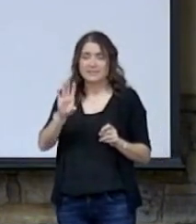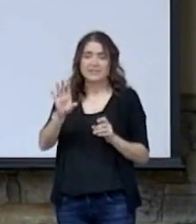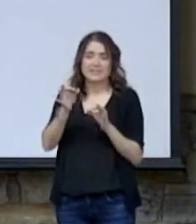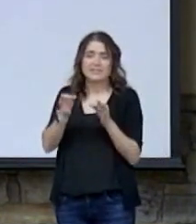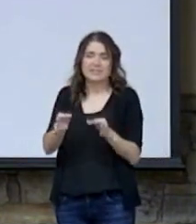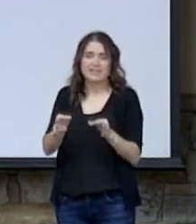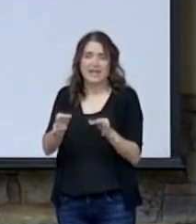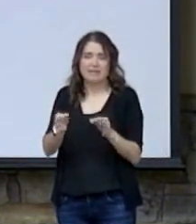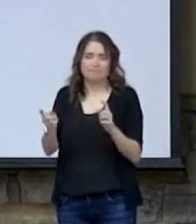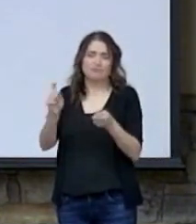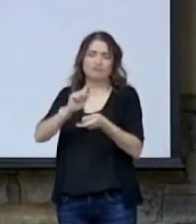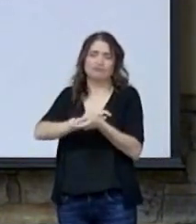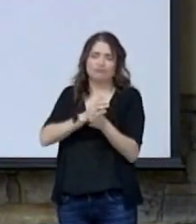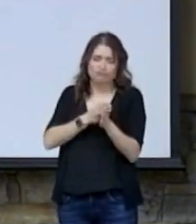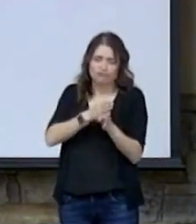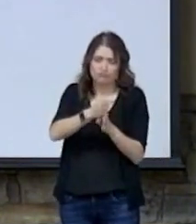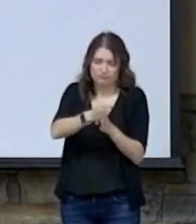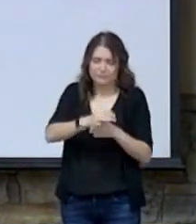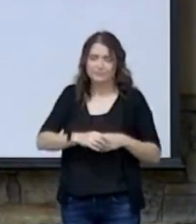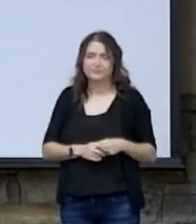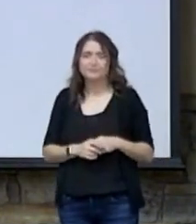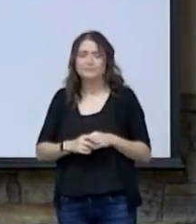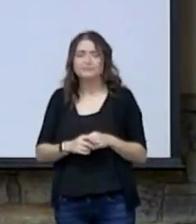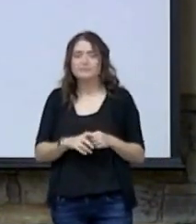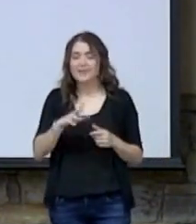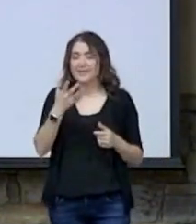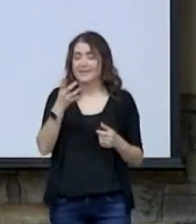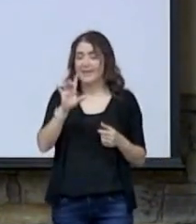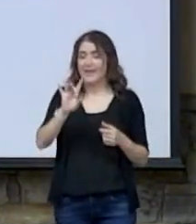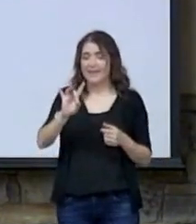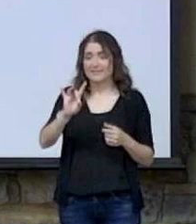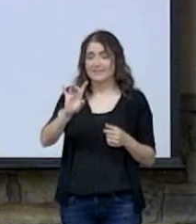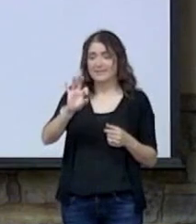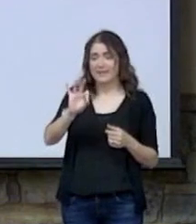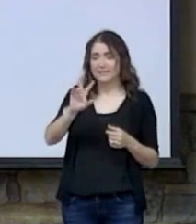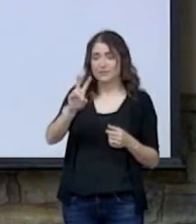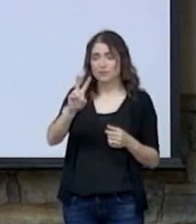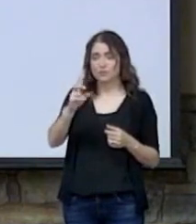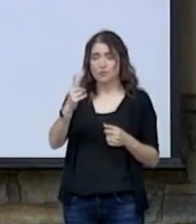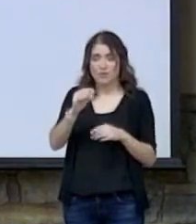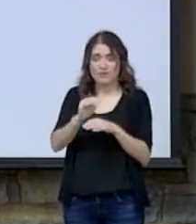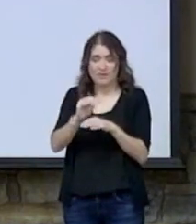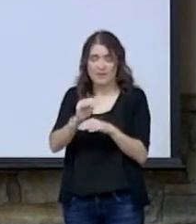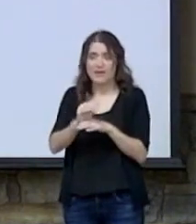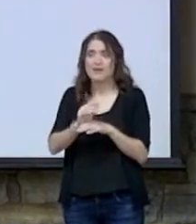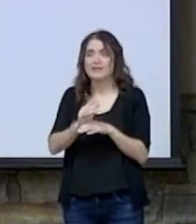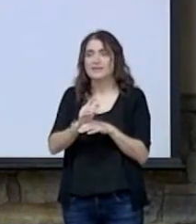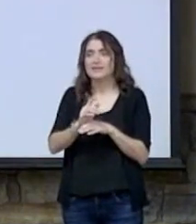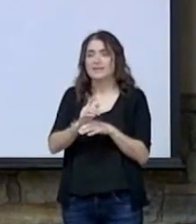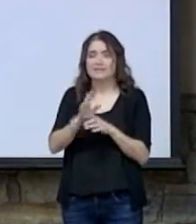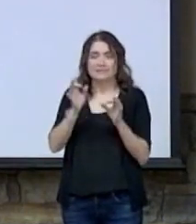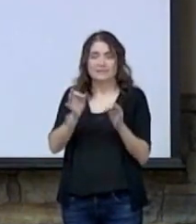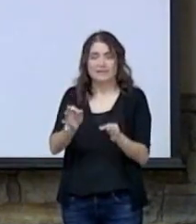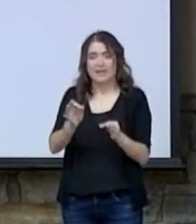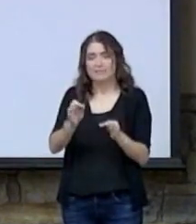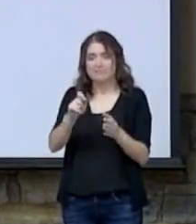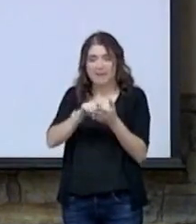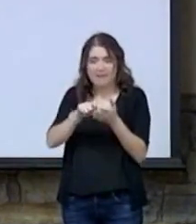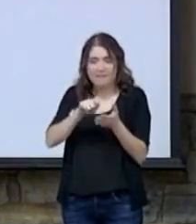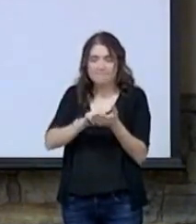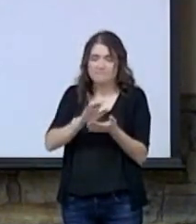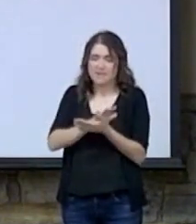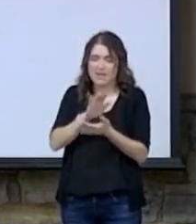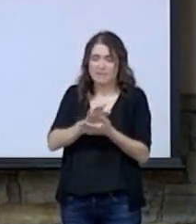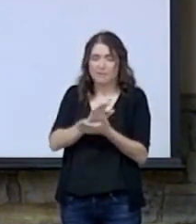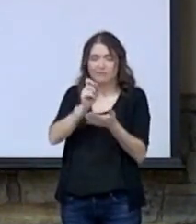do something different. And in 1892, one night, he sat down with pen in hand and paper, and he